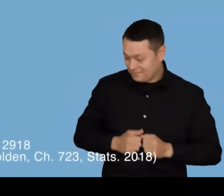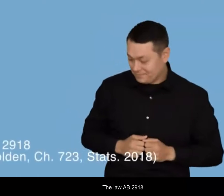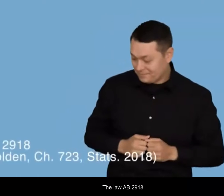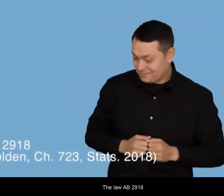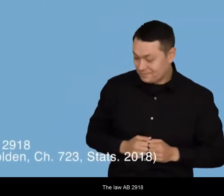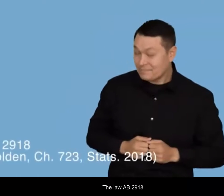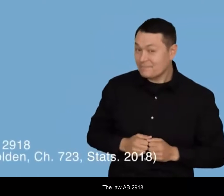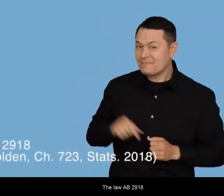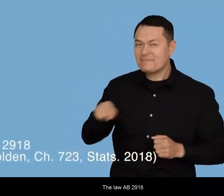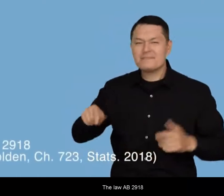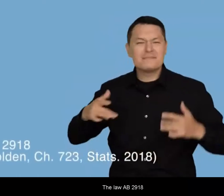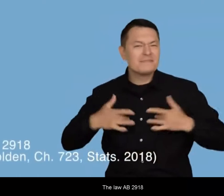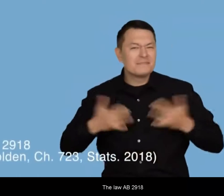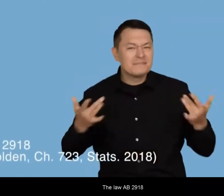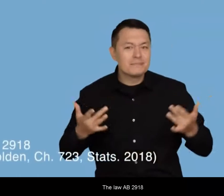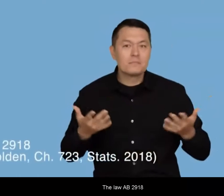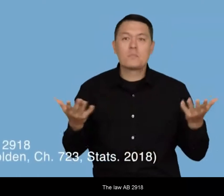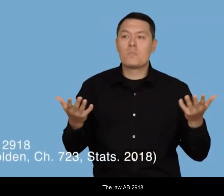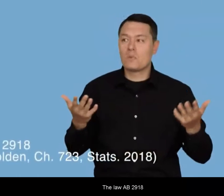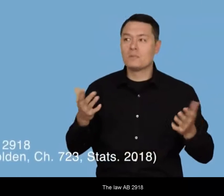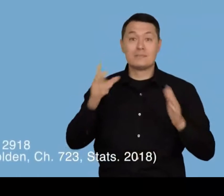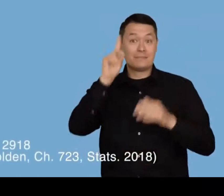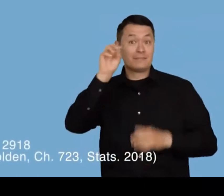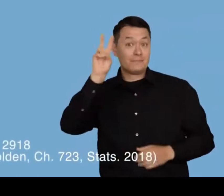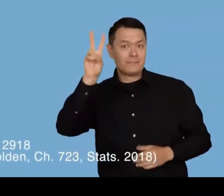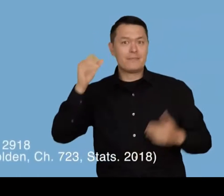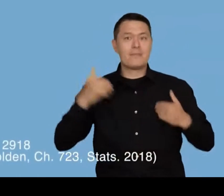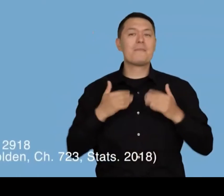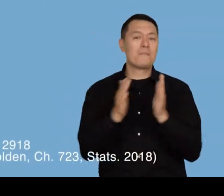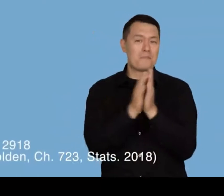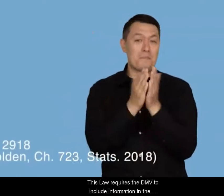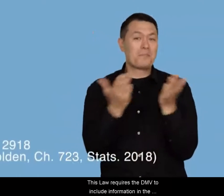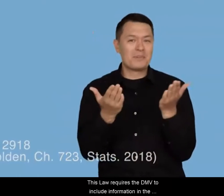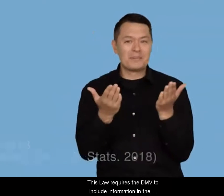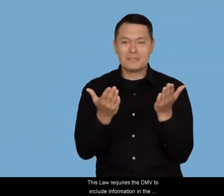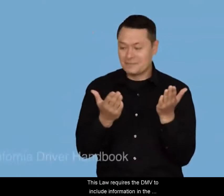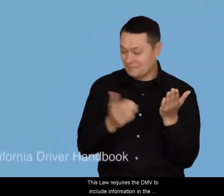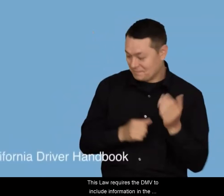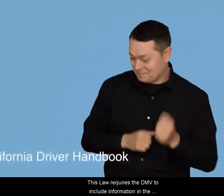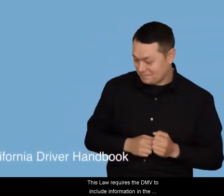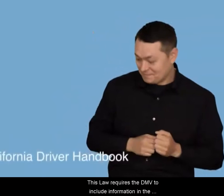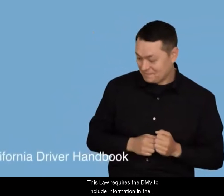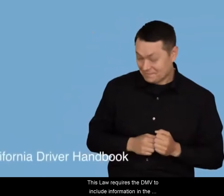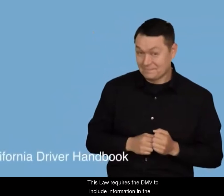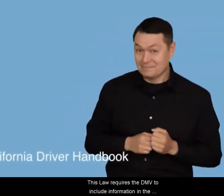The law AB 2918, this law requires the DMV to